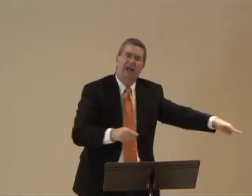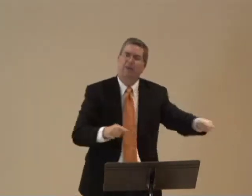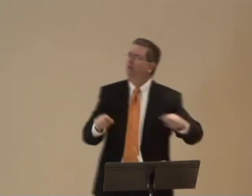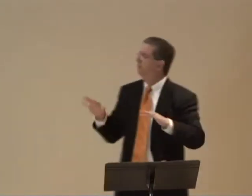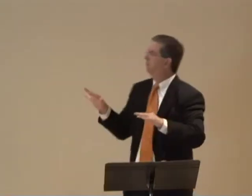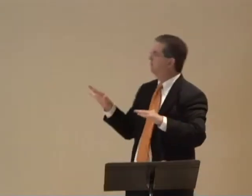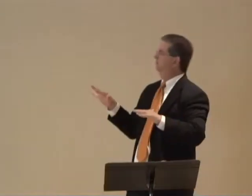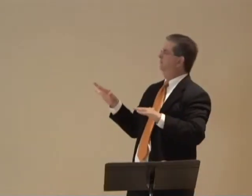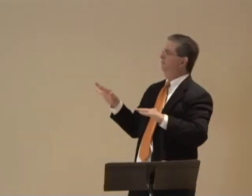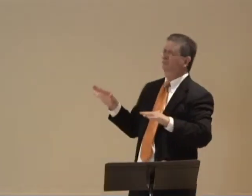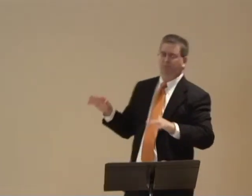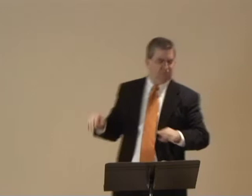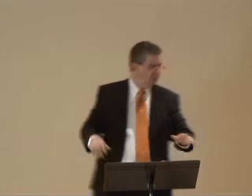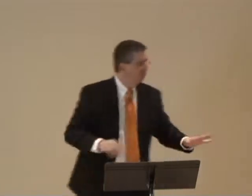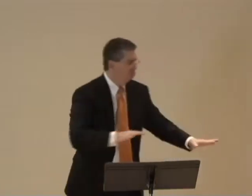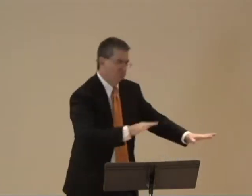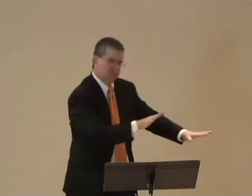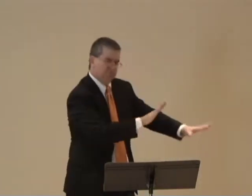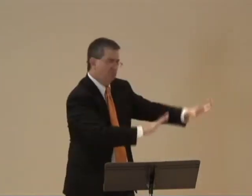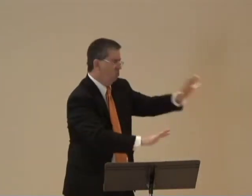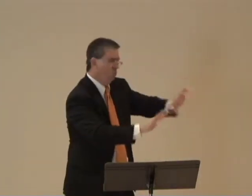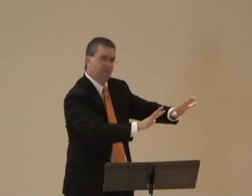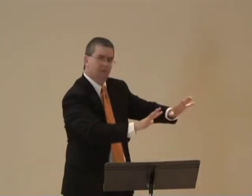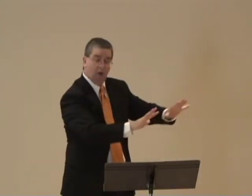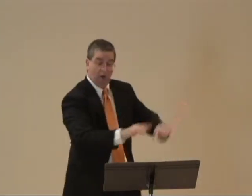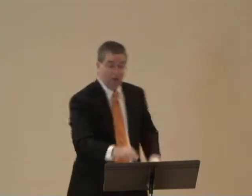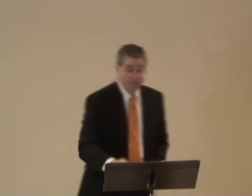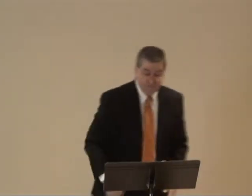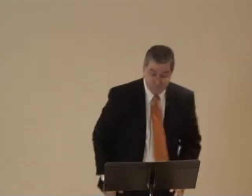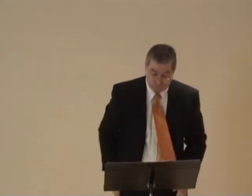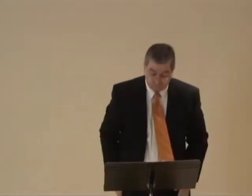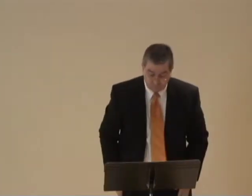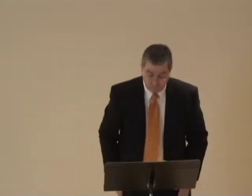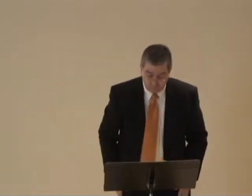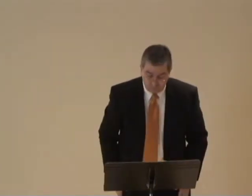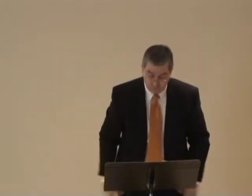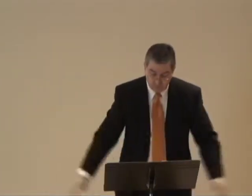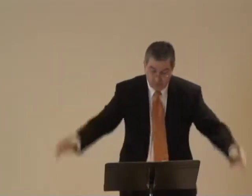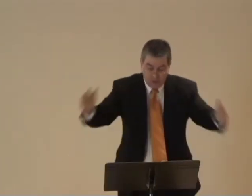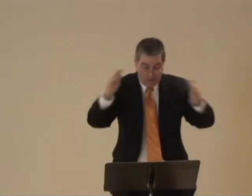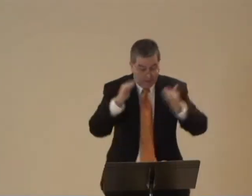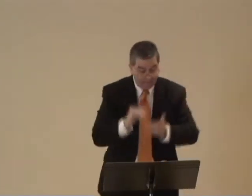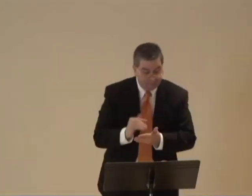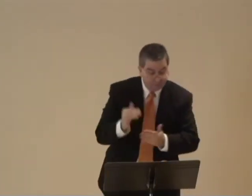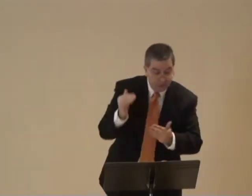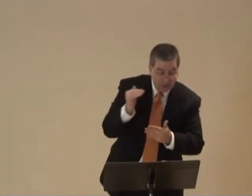What Moses was trying to tell them. He was trying to tell them not to worry.